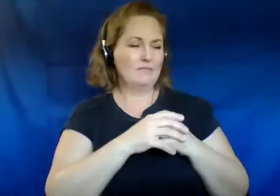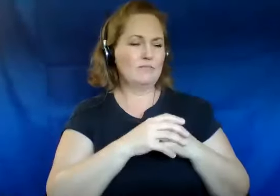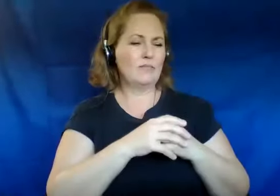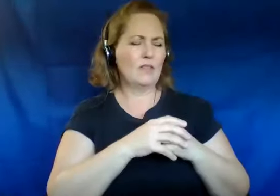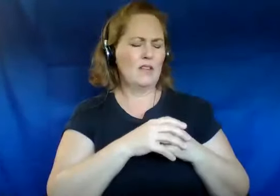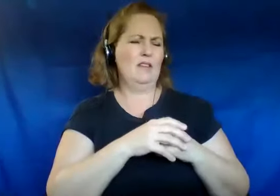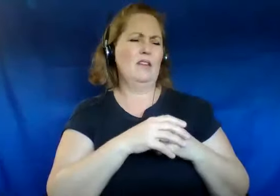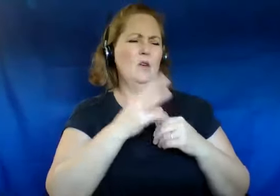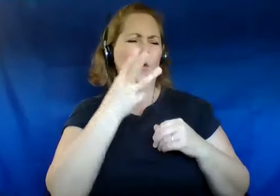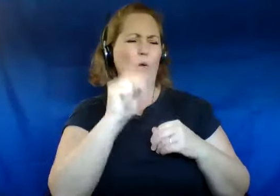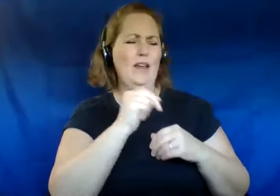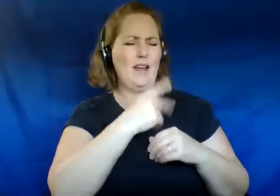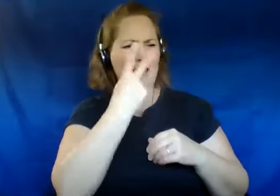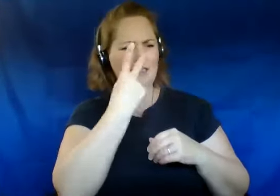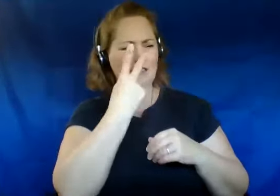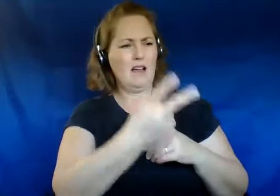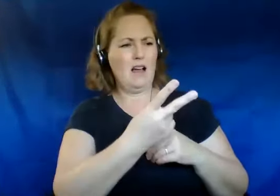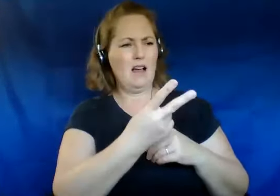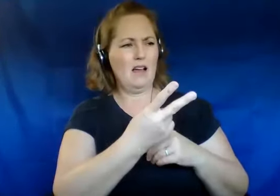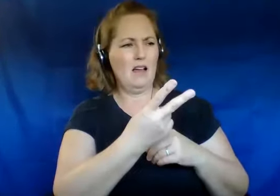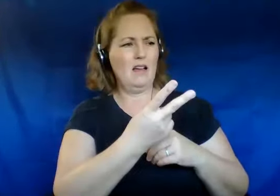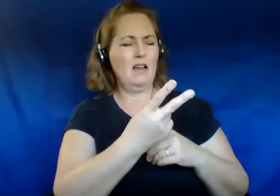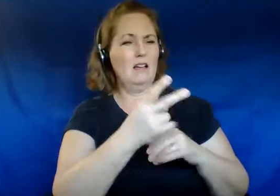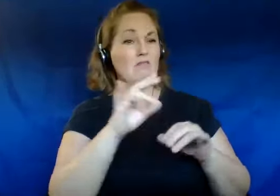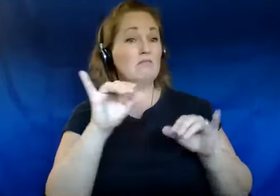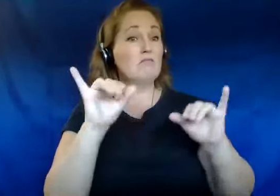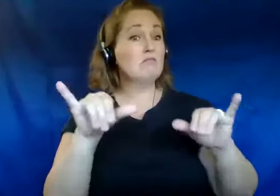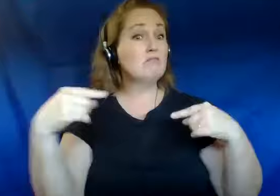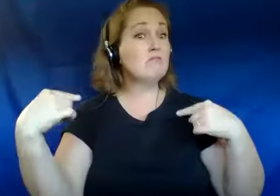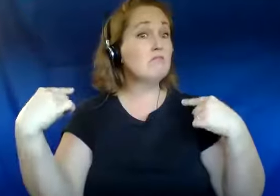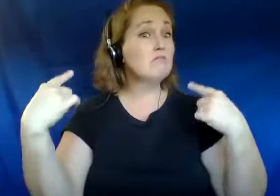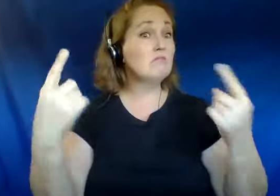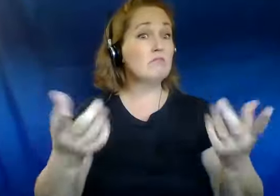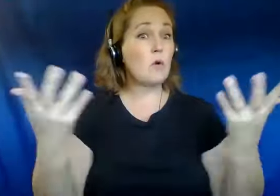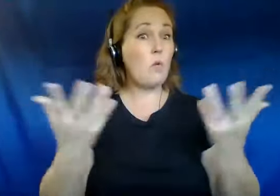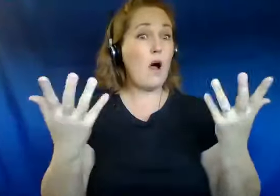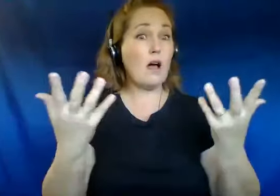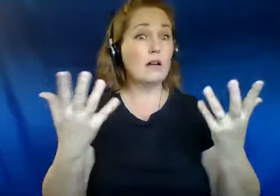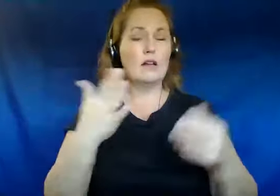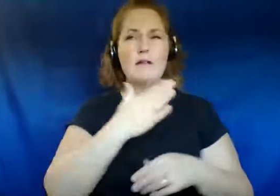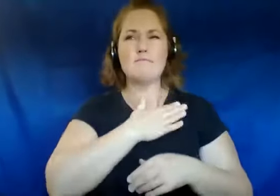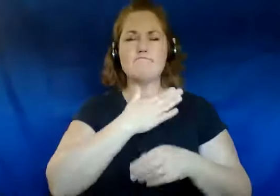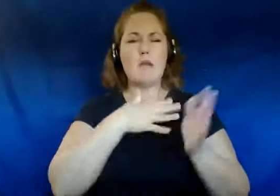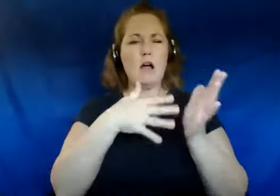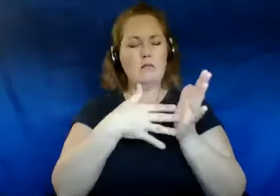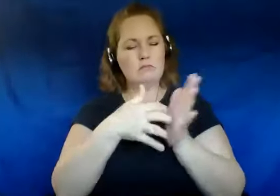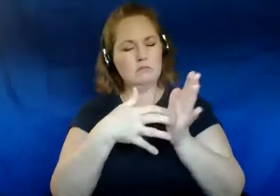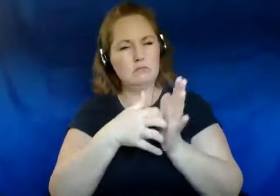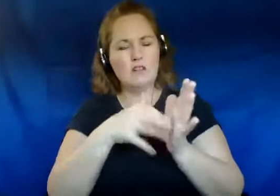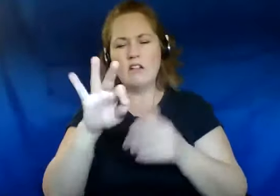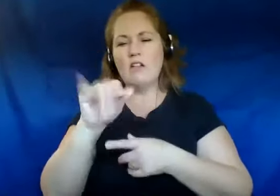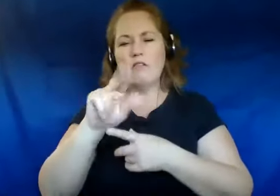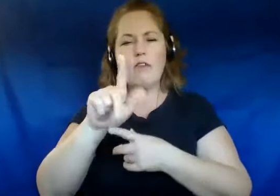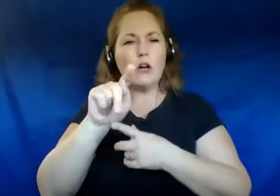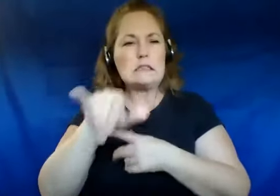that always what it had been is my faulty dependencies, my